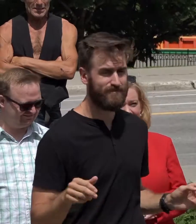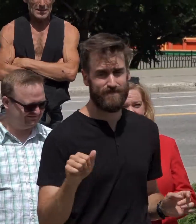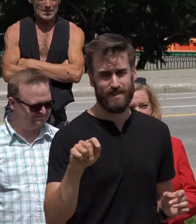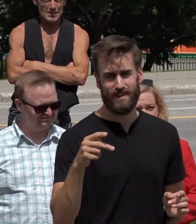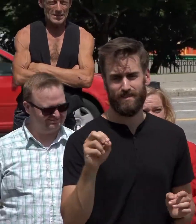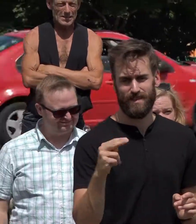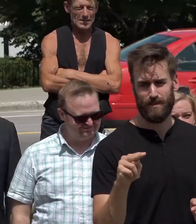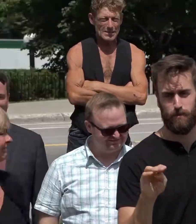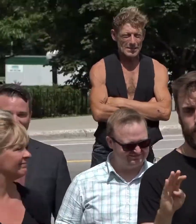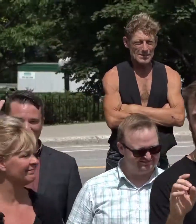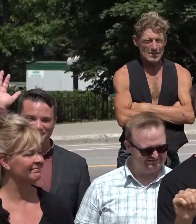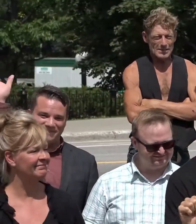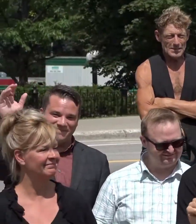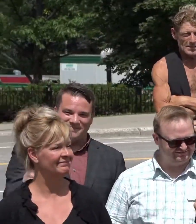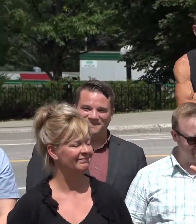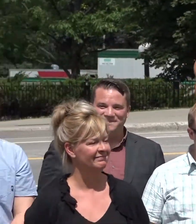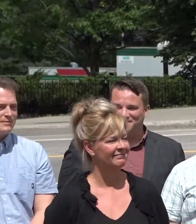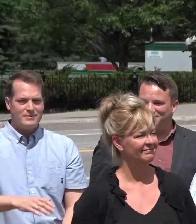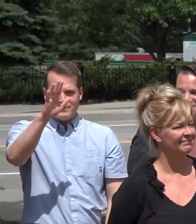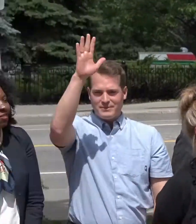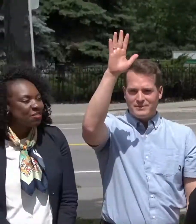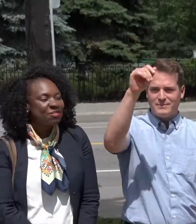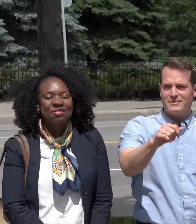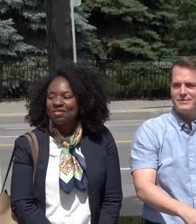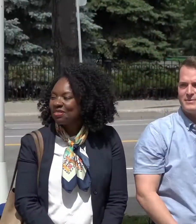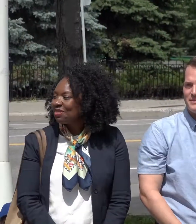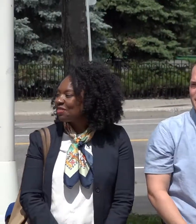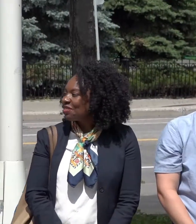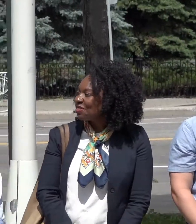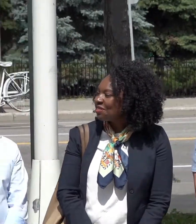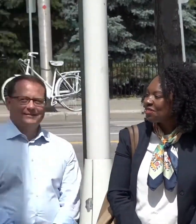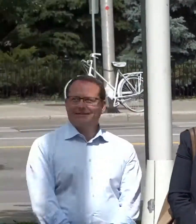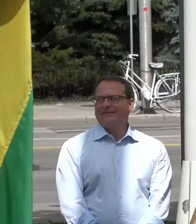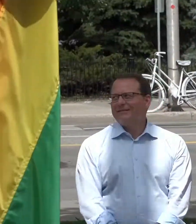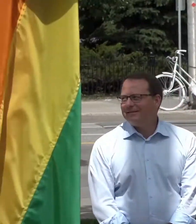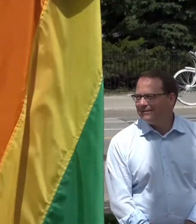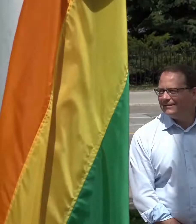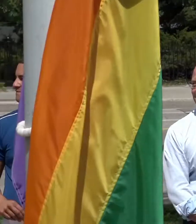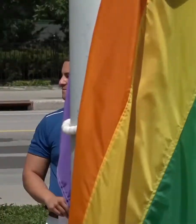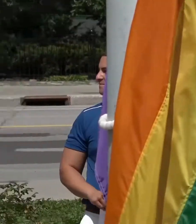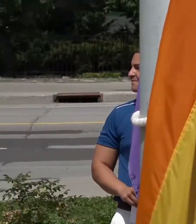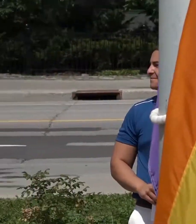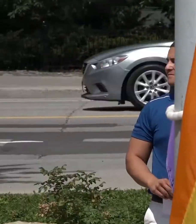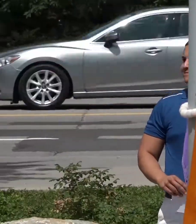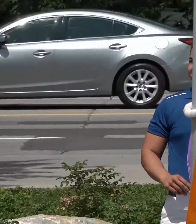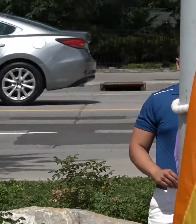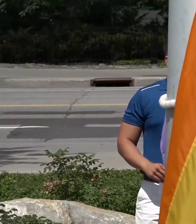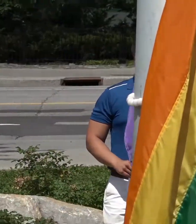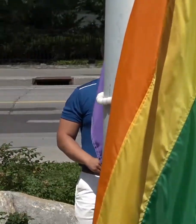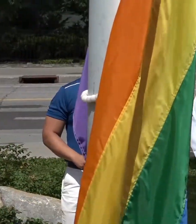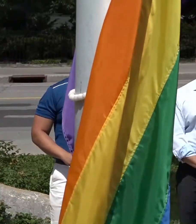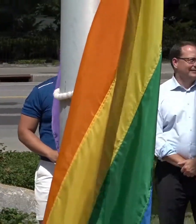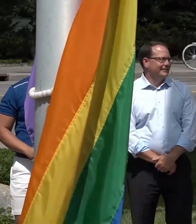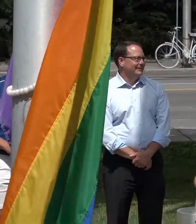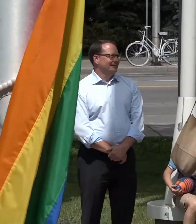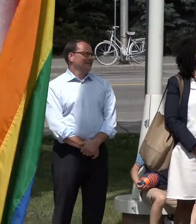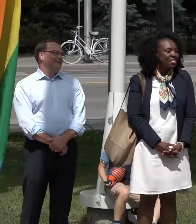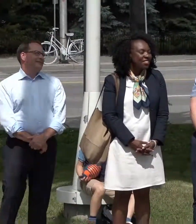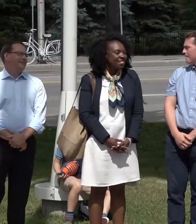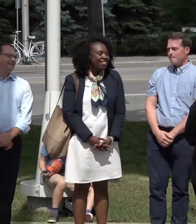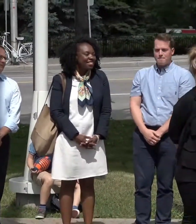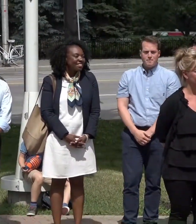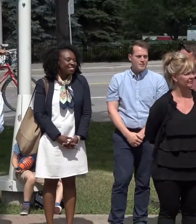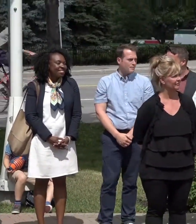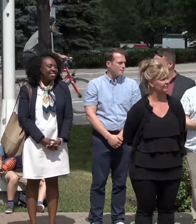Blay, Matt Luloff, Mathieu Fleury, Scott Moffat, and we're joined by 3 members